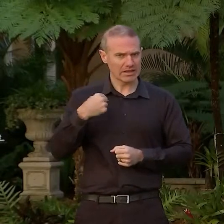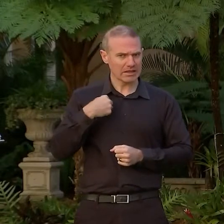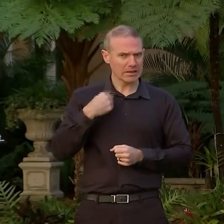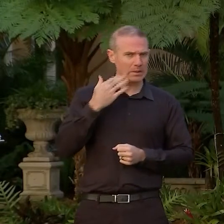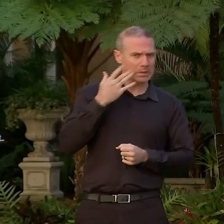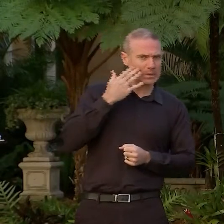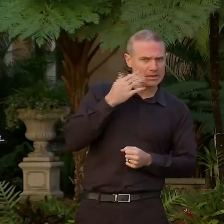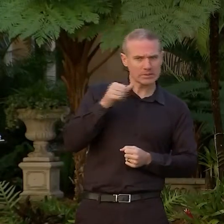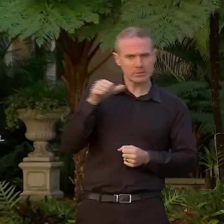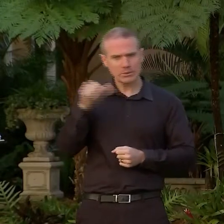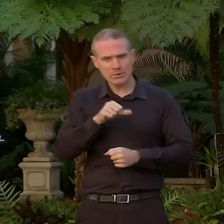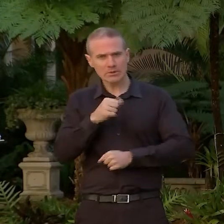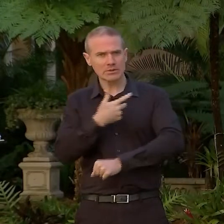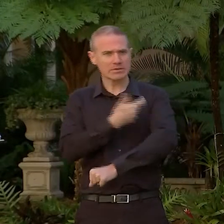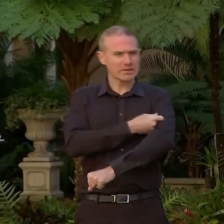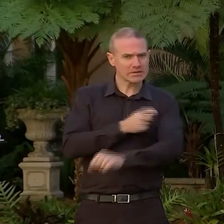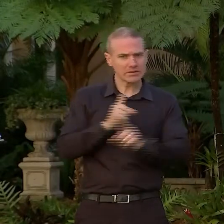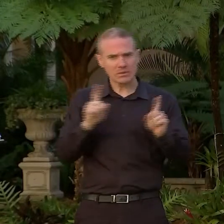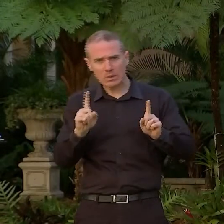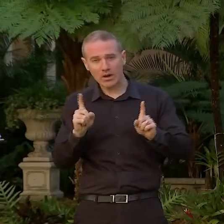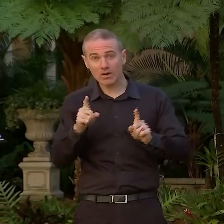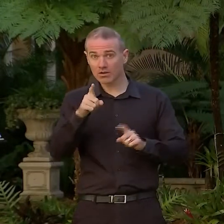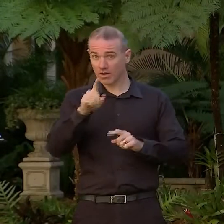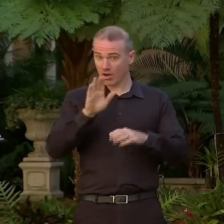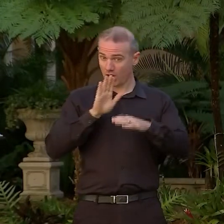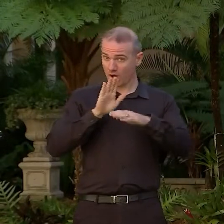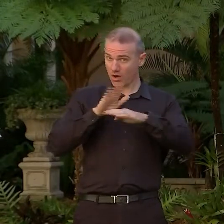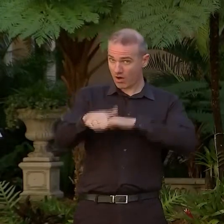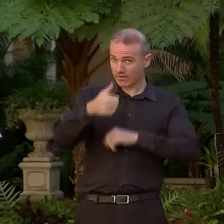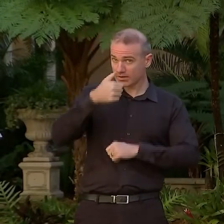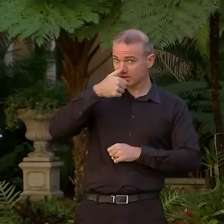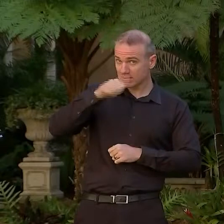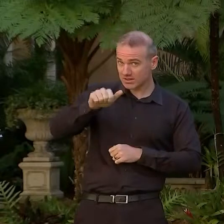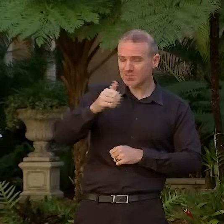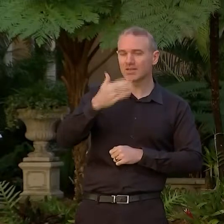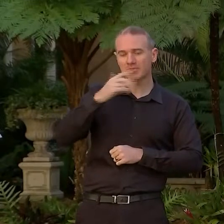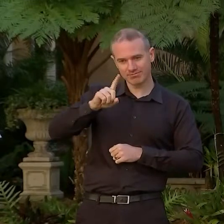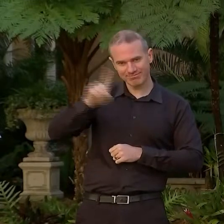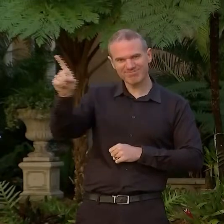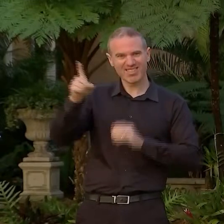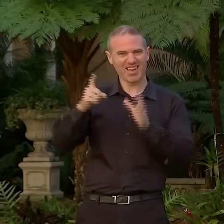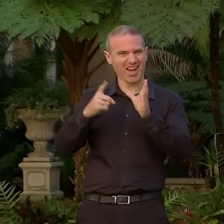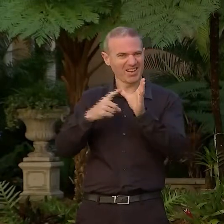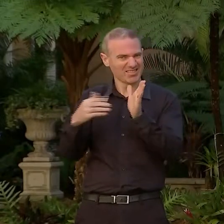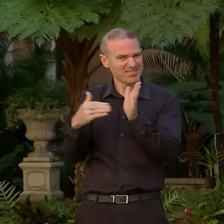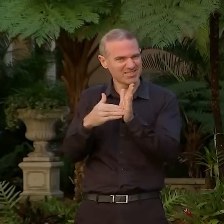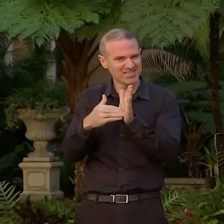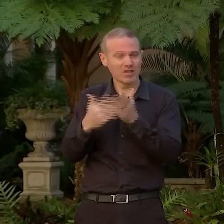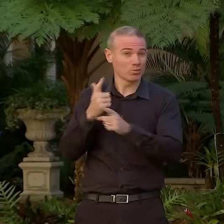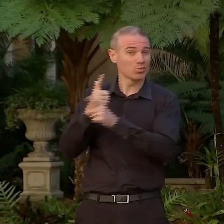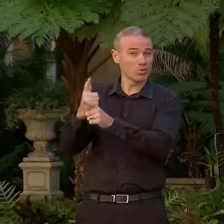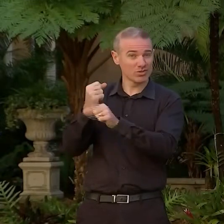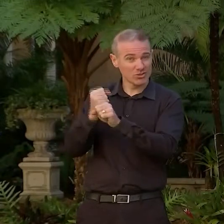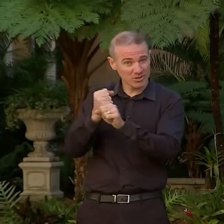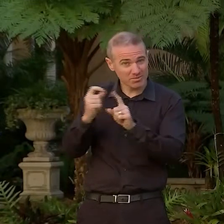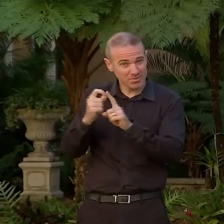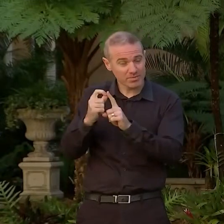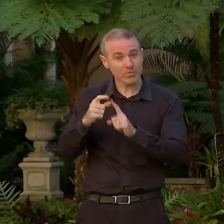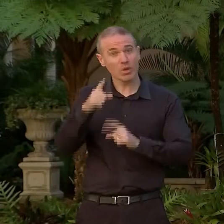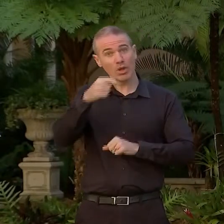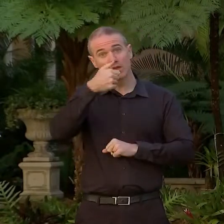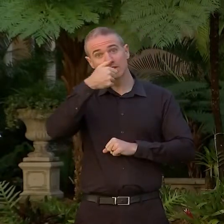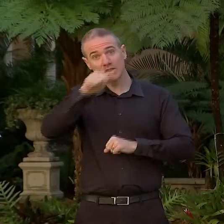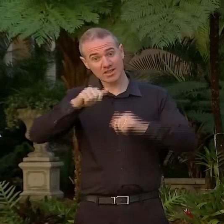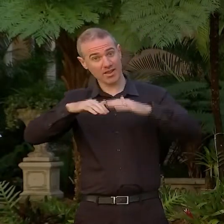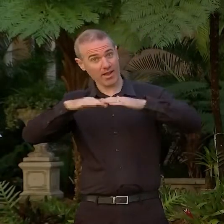vaccine, please, if you are 60 plus, go and get your AZ, go talk to your GPs. If you are under 60 and you've